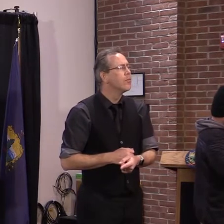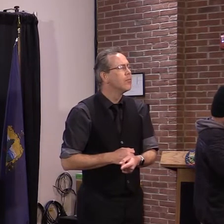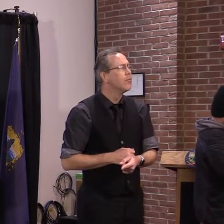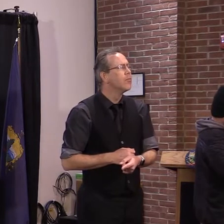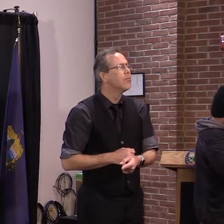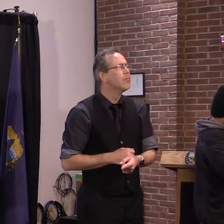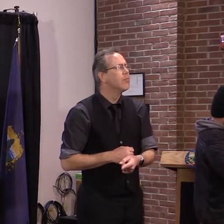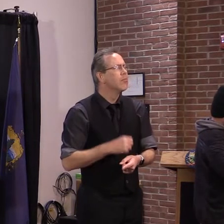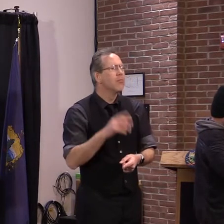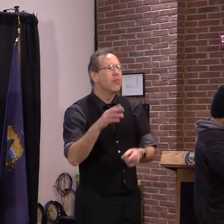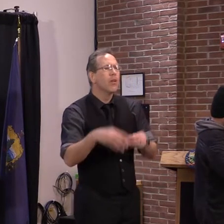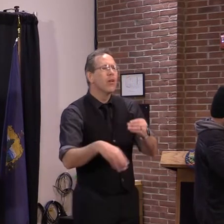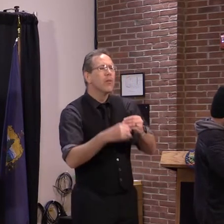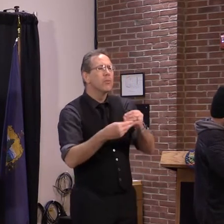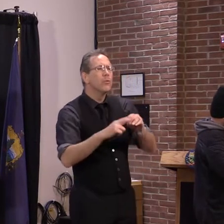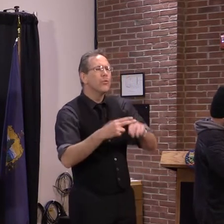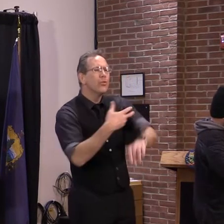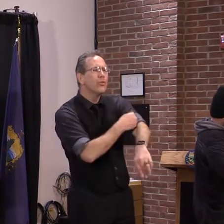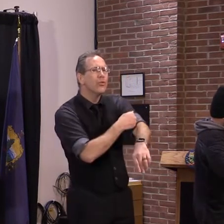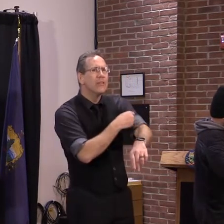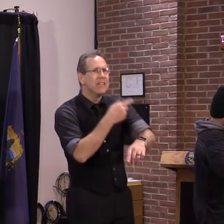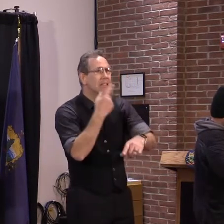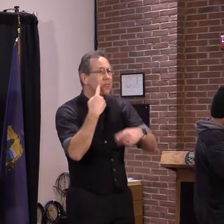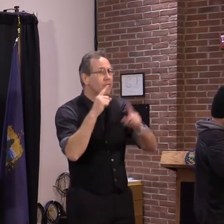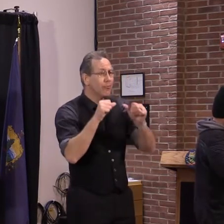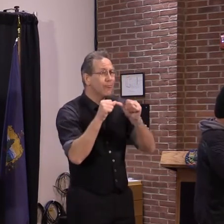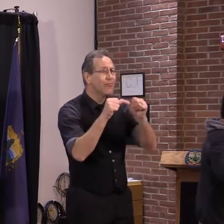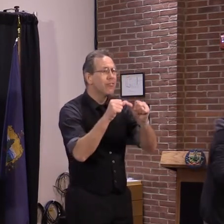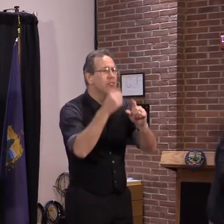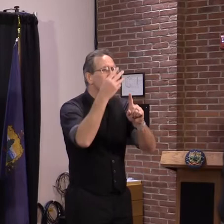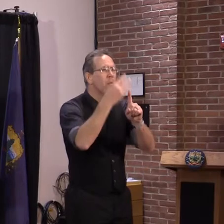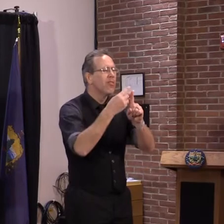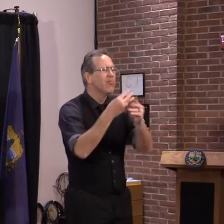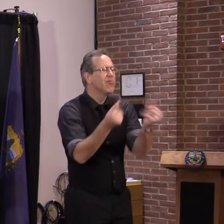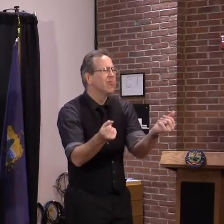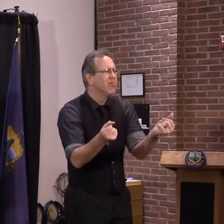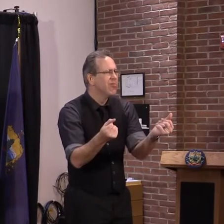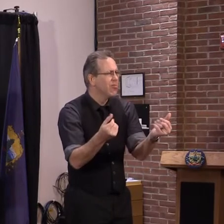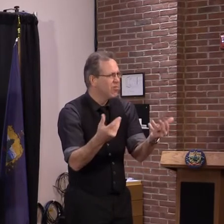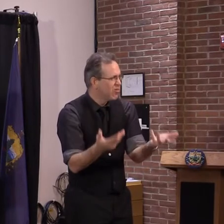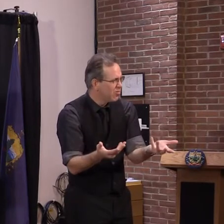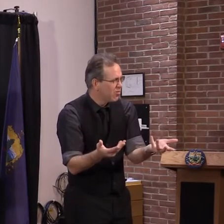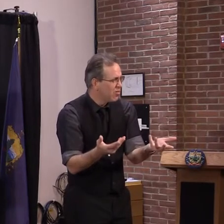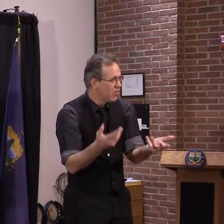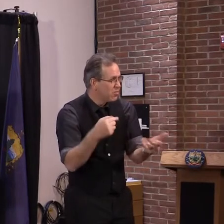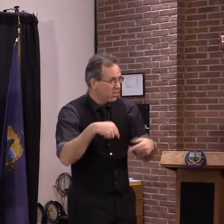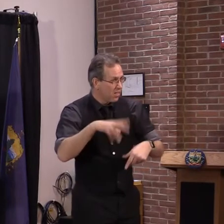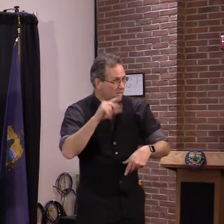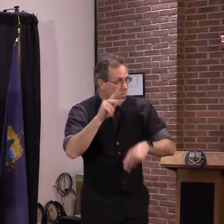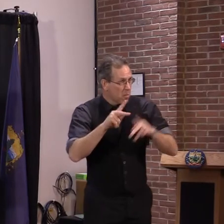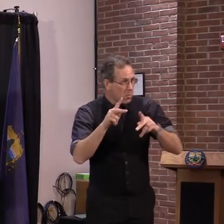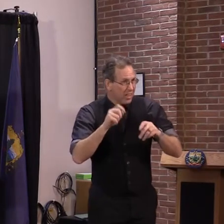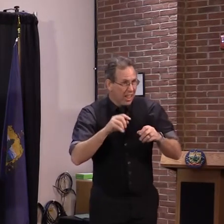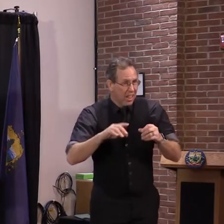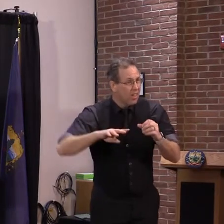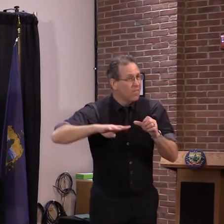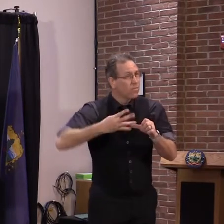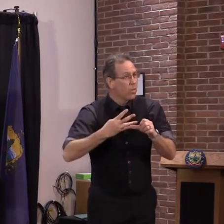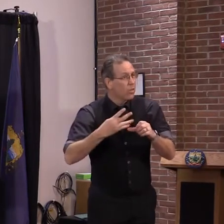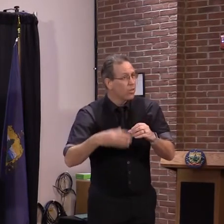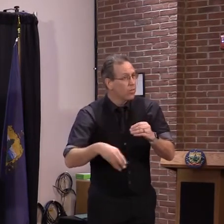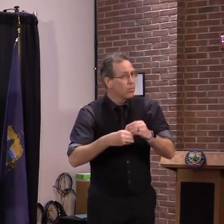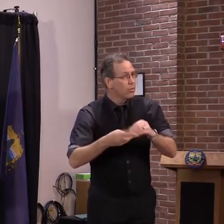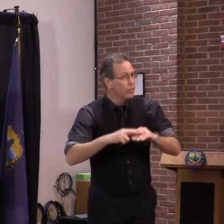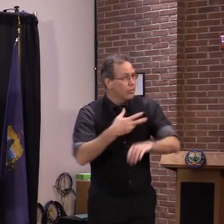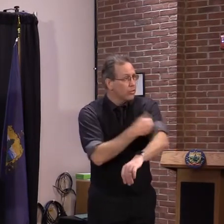studies. Will Vermonters be able to seek a fourth shot, or will they need to wait for